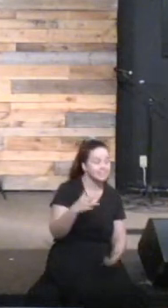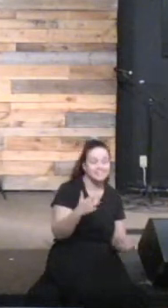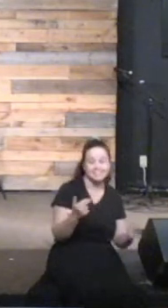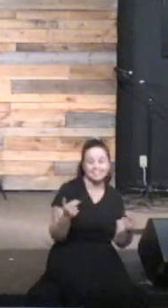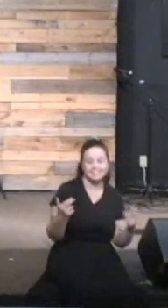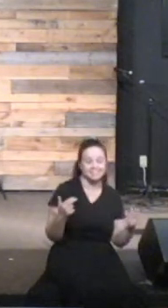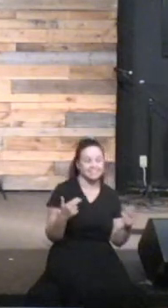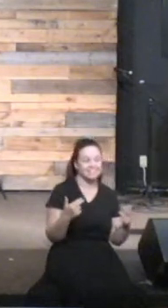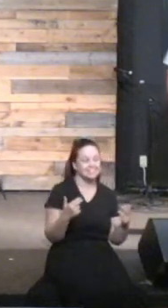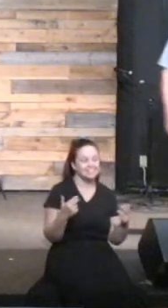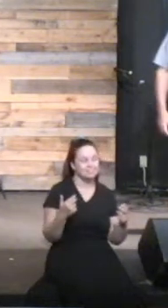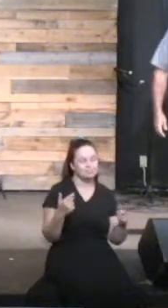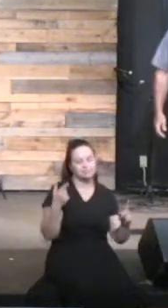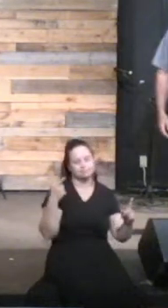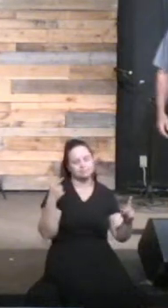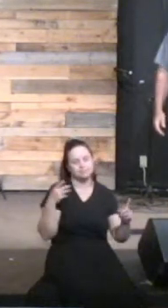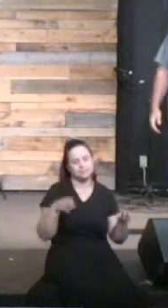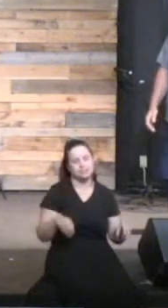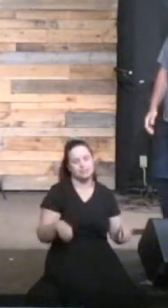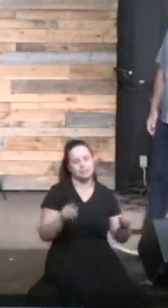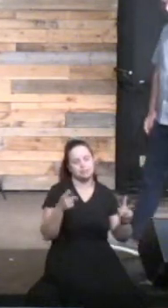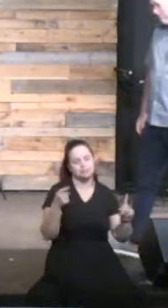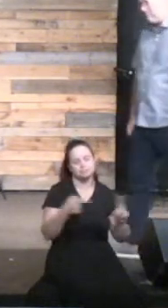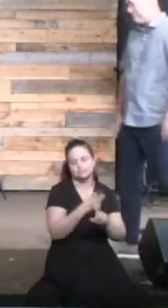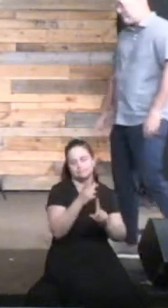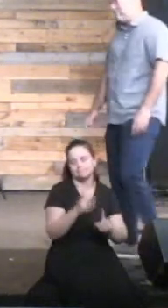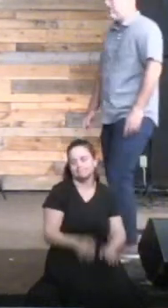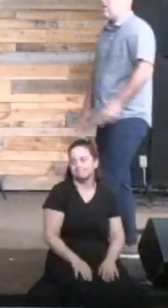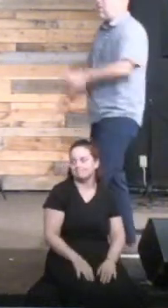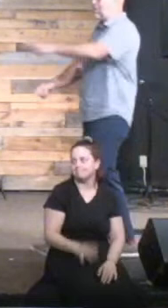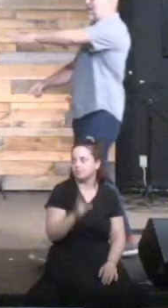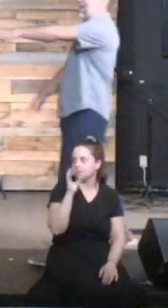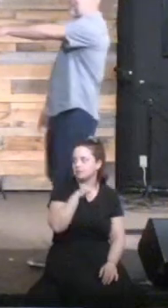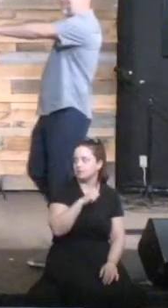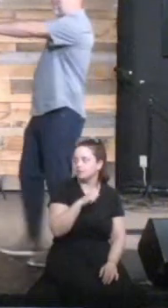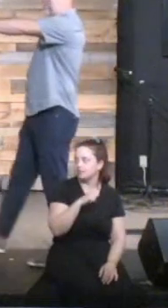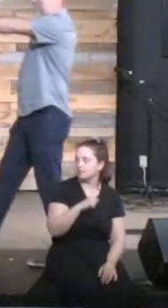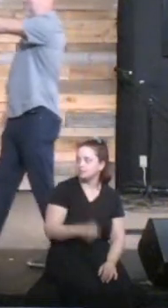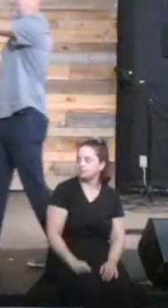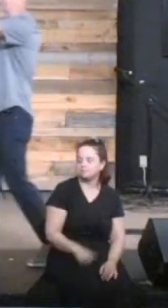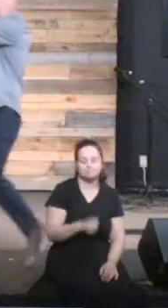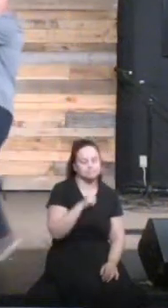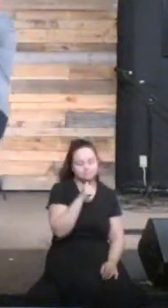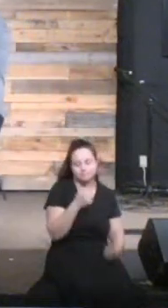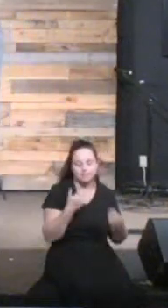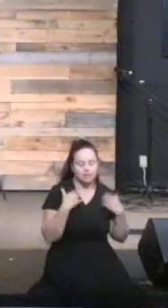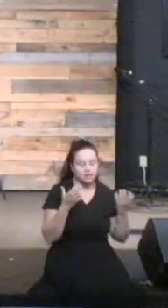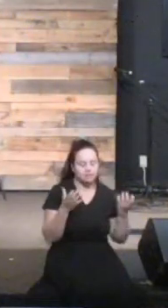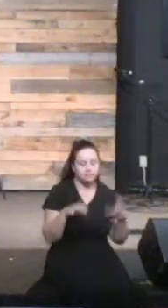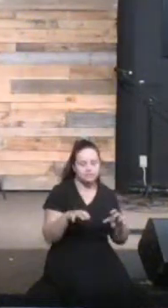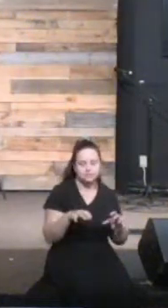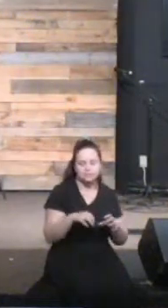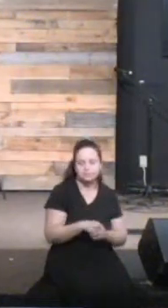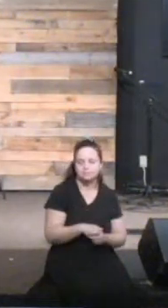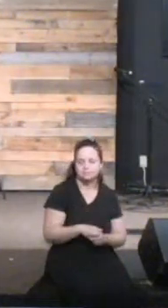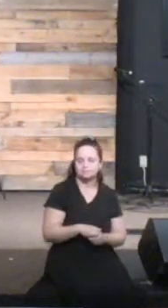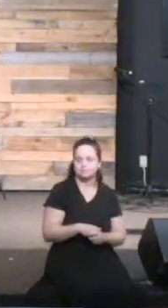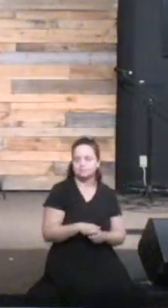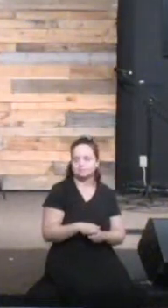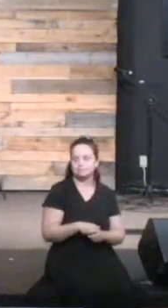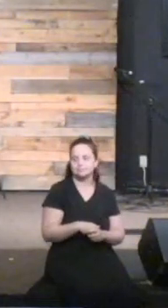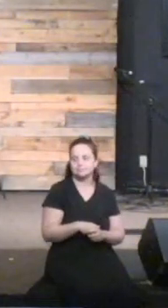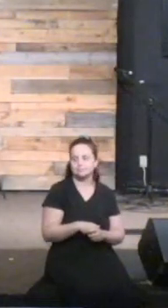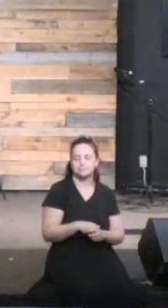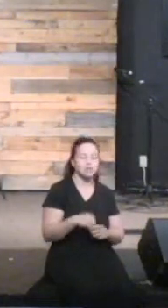but we missed our shot and we do not have our chance to flow oh yeah so it so I got it someone got it okay